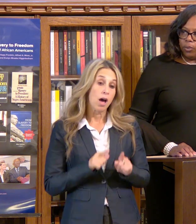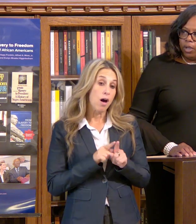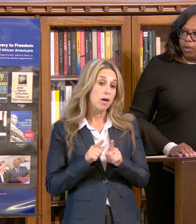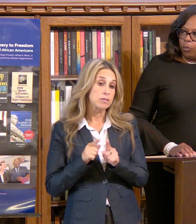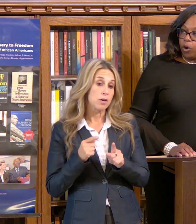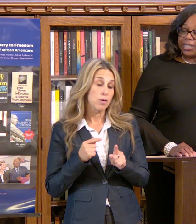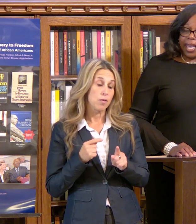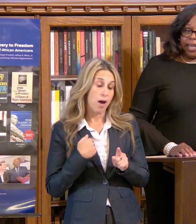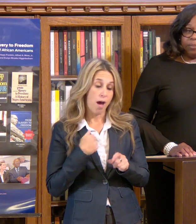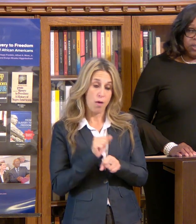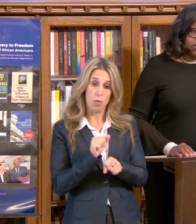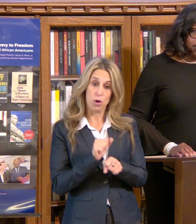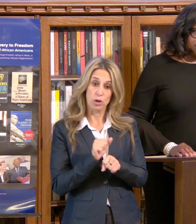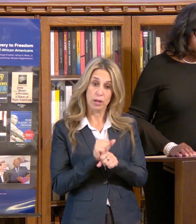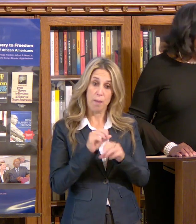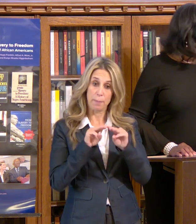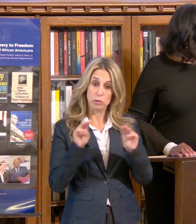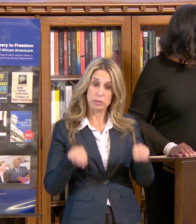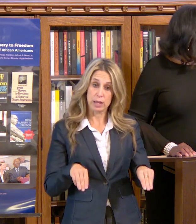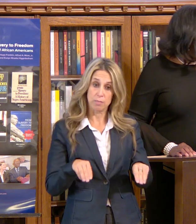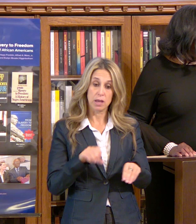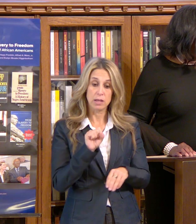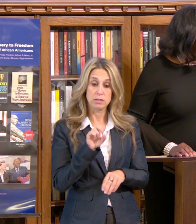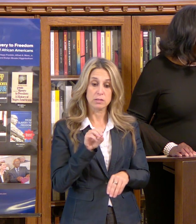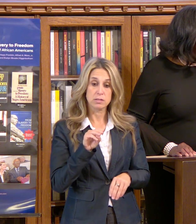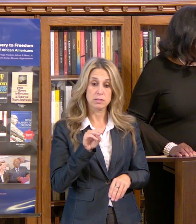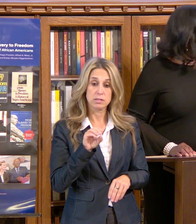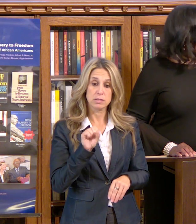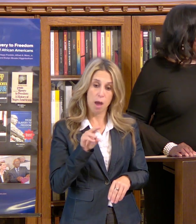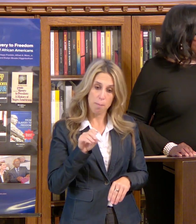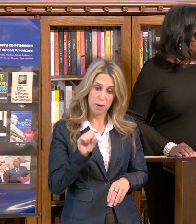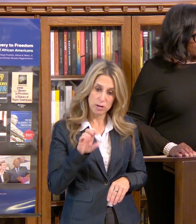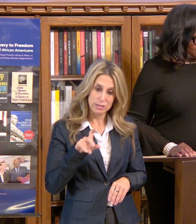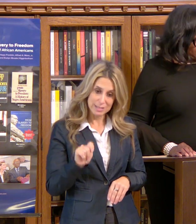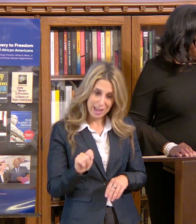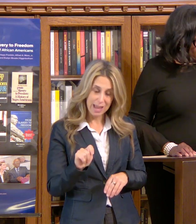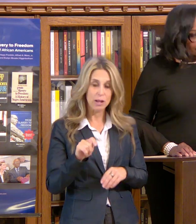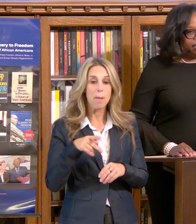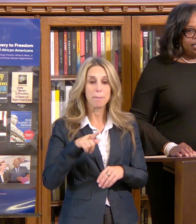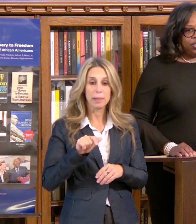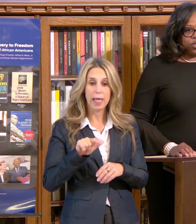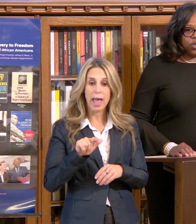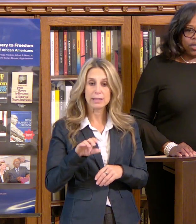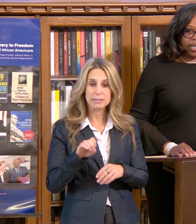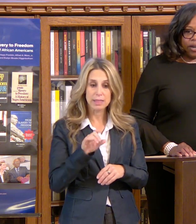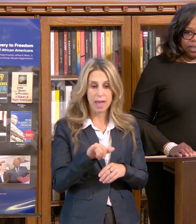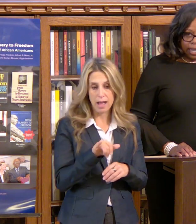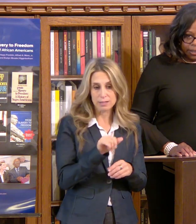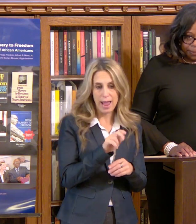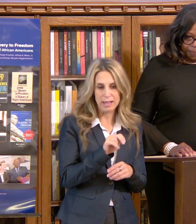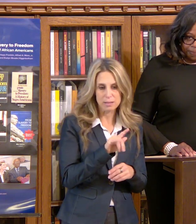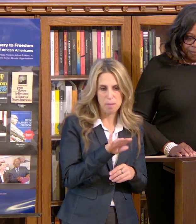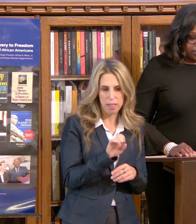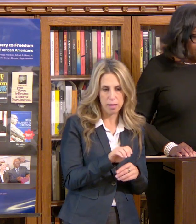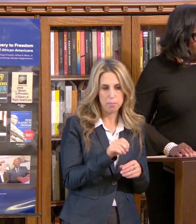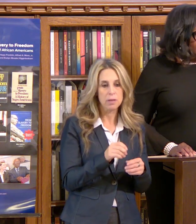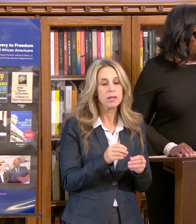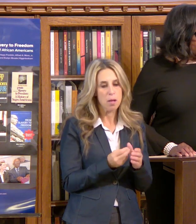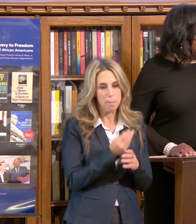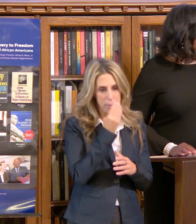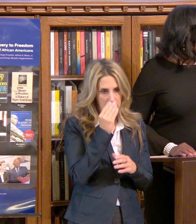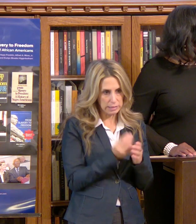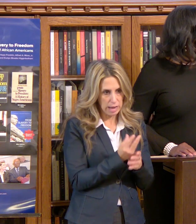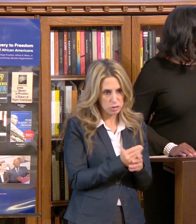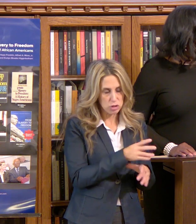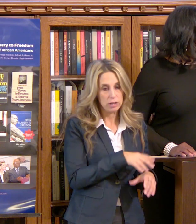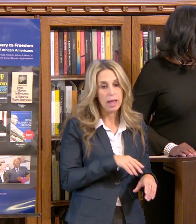also worked at museums I worked at Somerset Place which is an antebellum Plantation in eastern North Carolina I